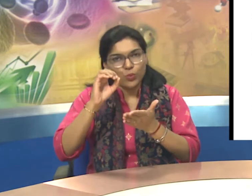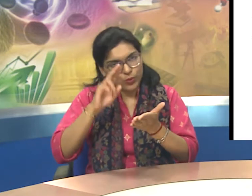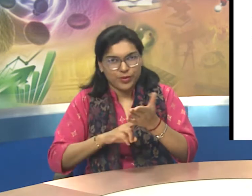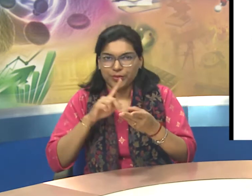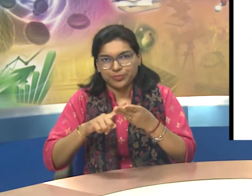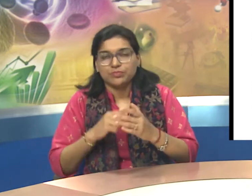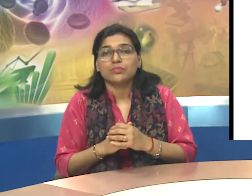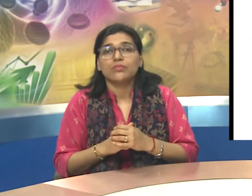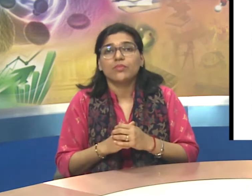Telephone